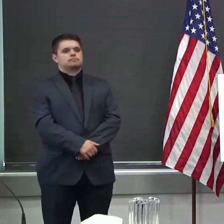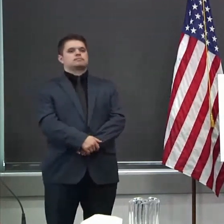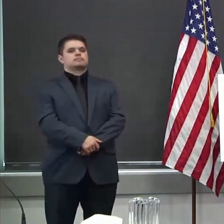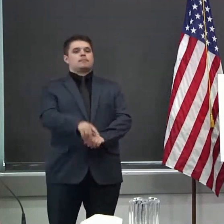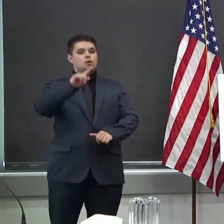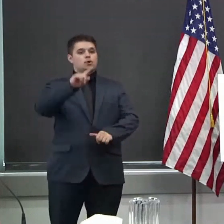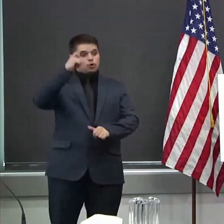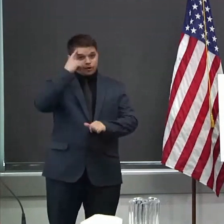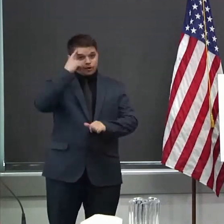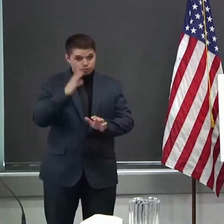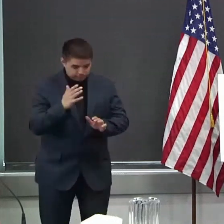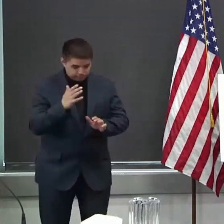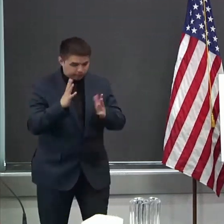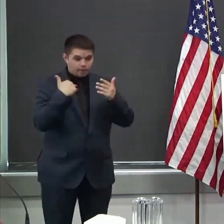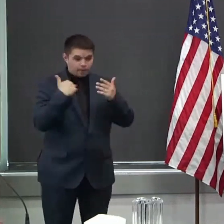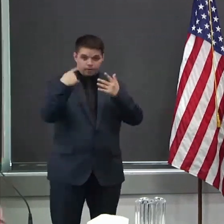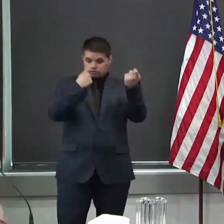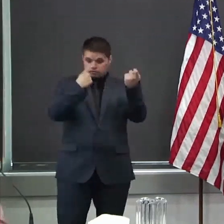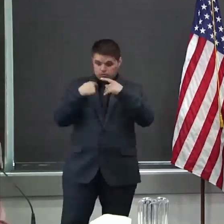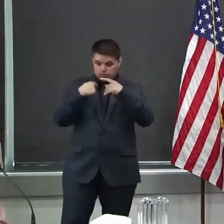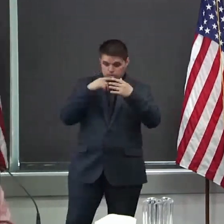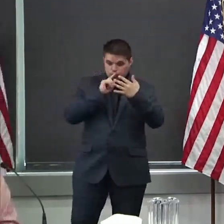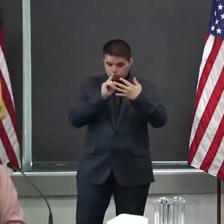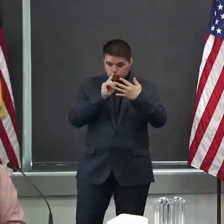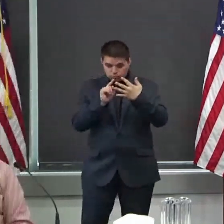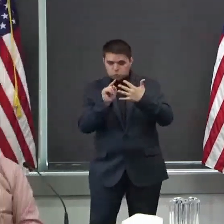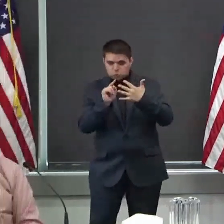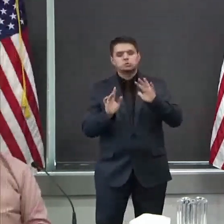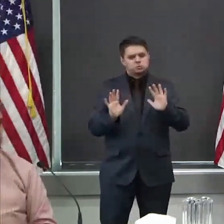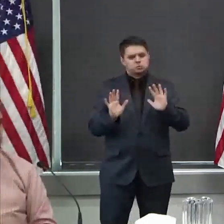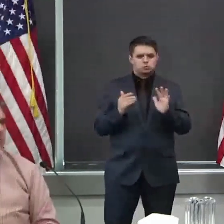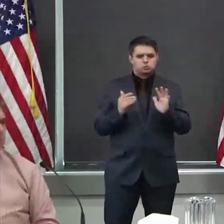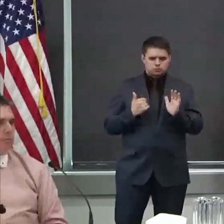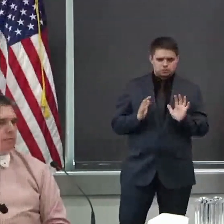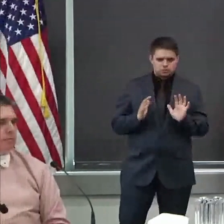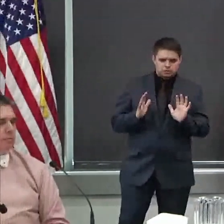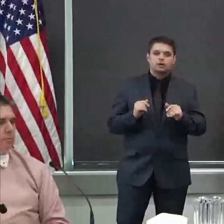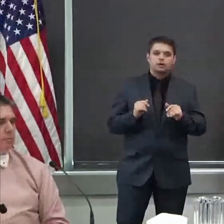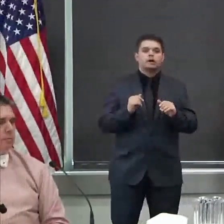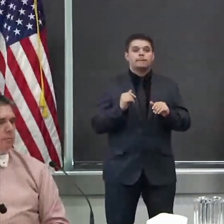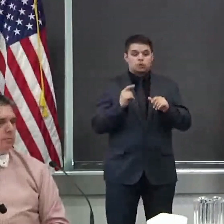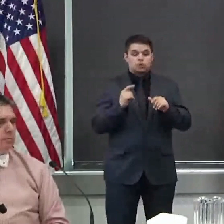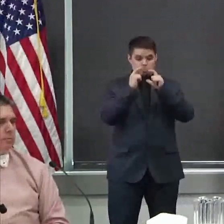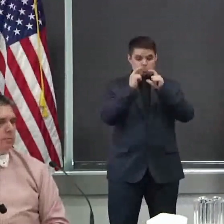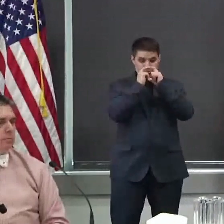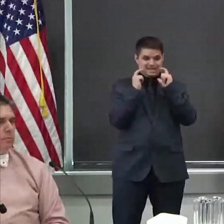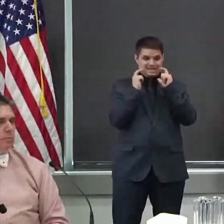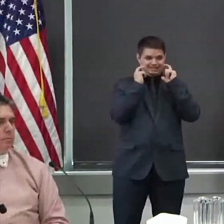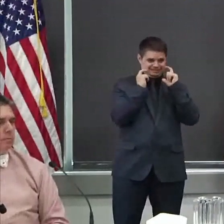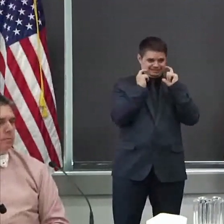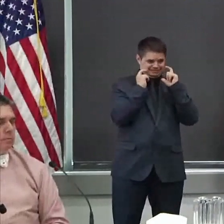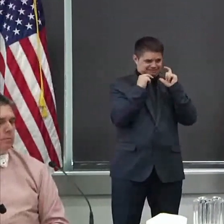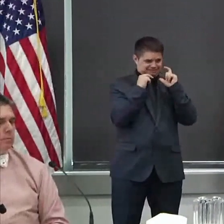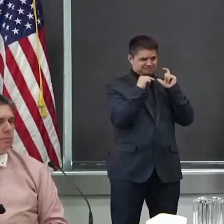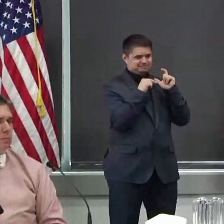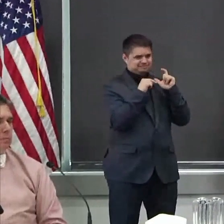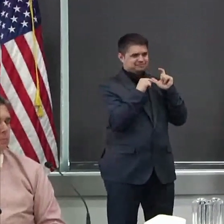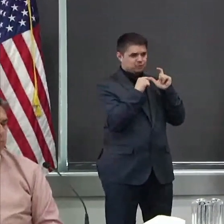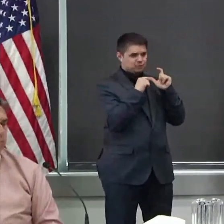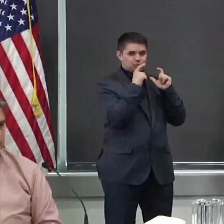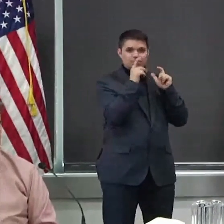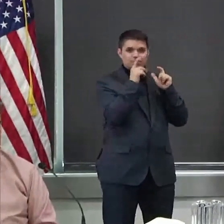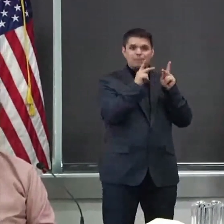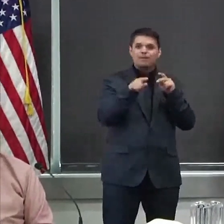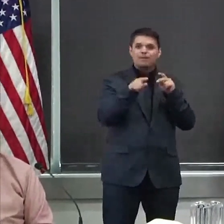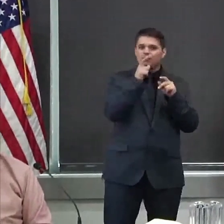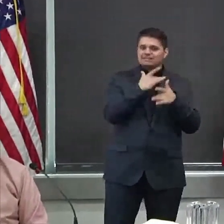to all of them. Face coverings for our vulnerable employees on the front